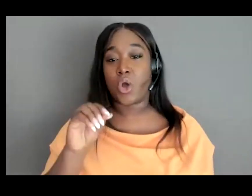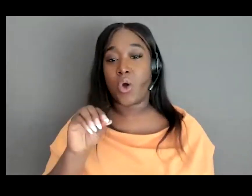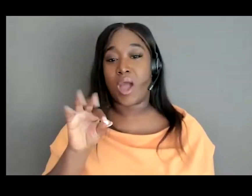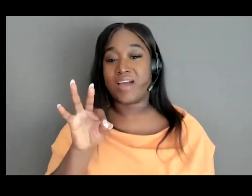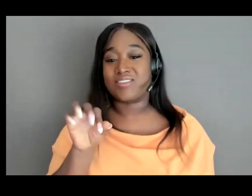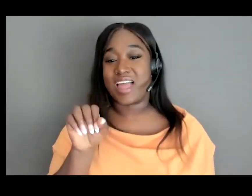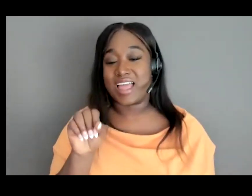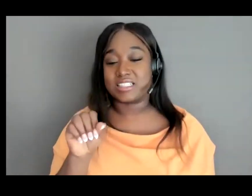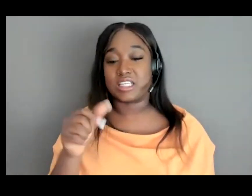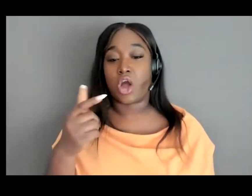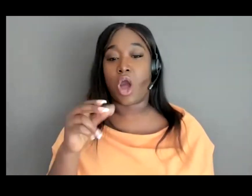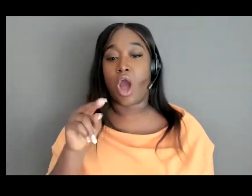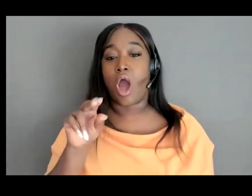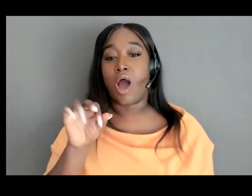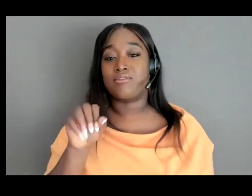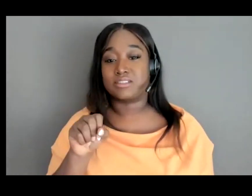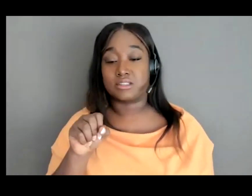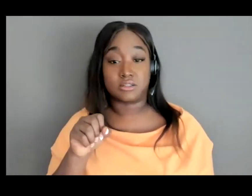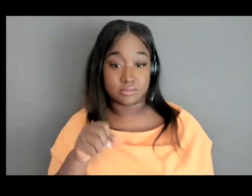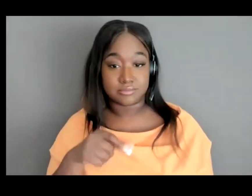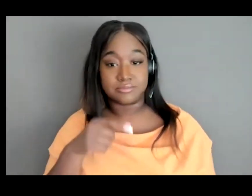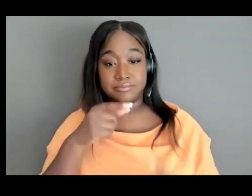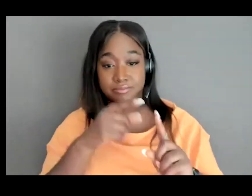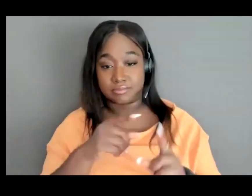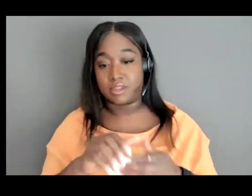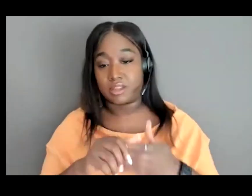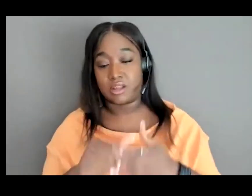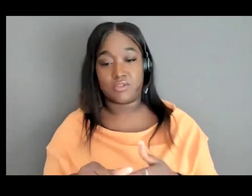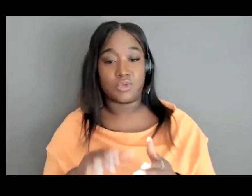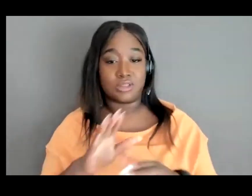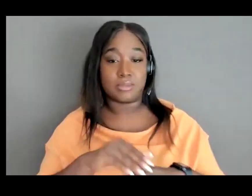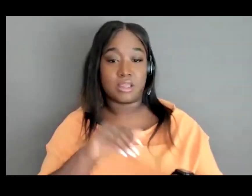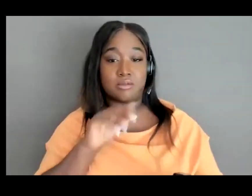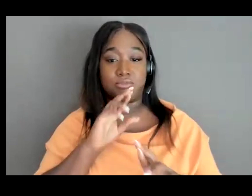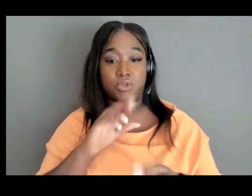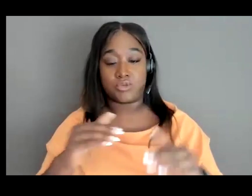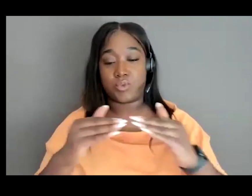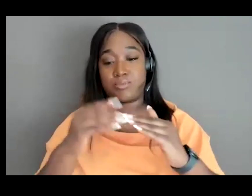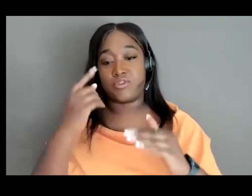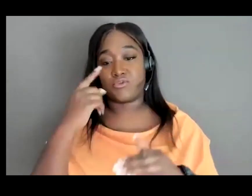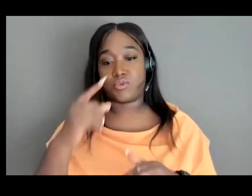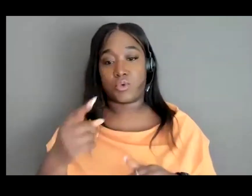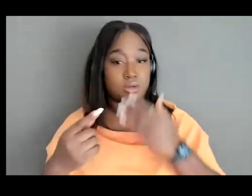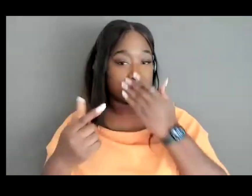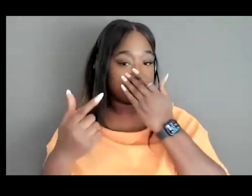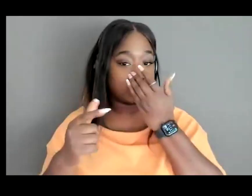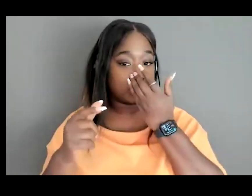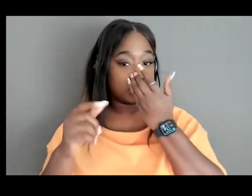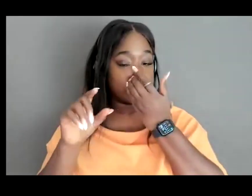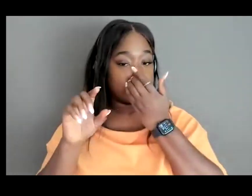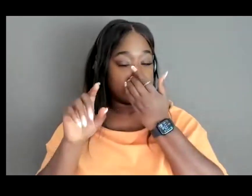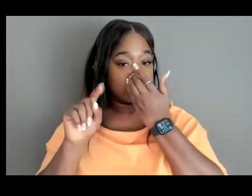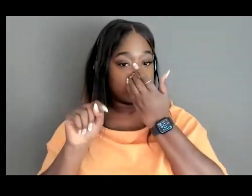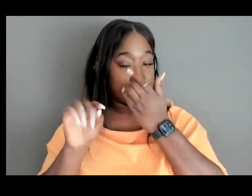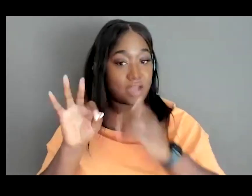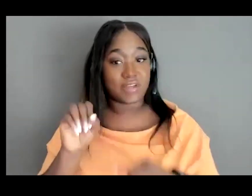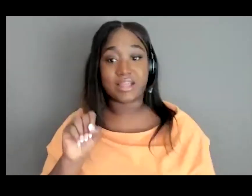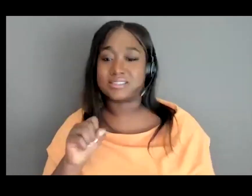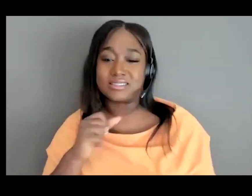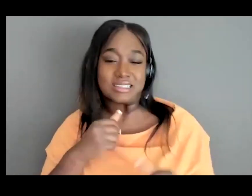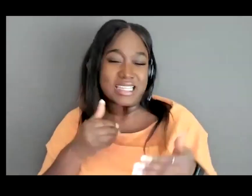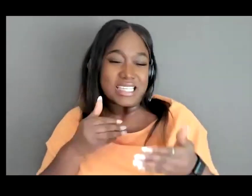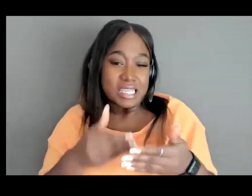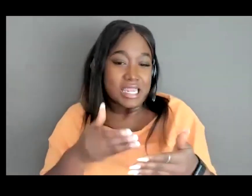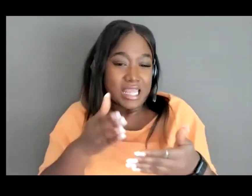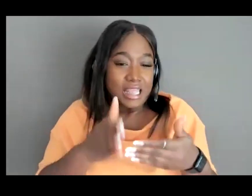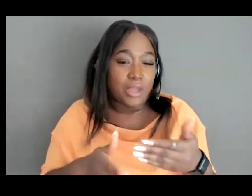GOFS, to come up with a GTFS real-time equivalent for demand response. It's not, they're getting there.